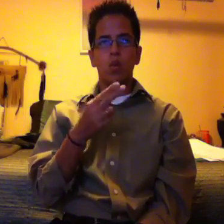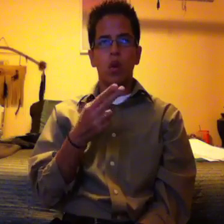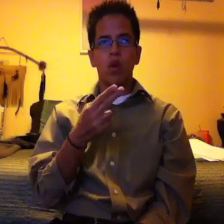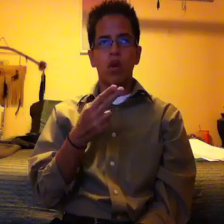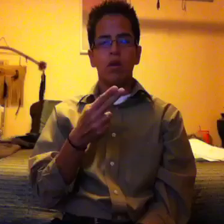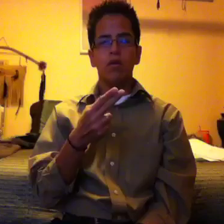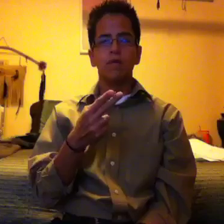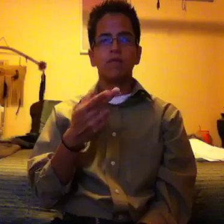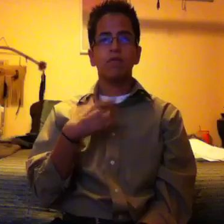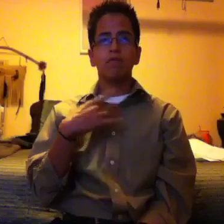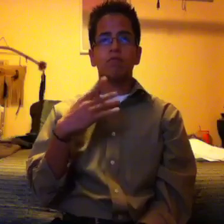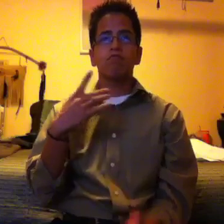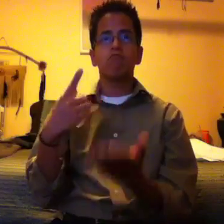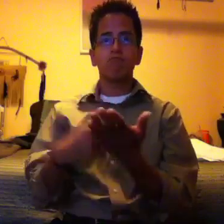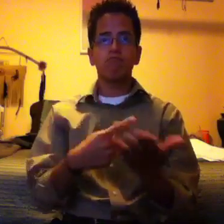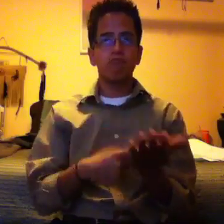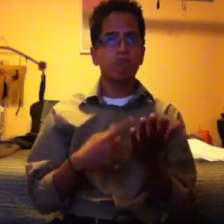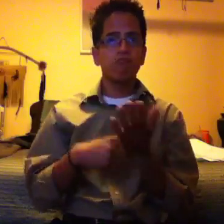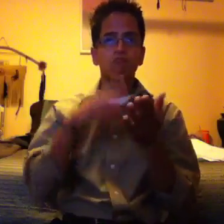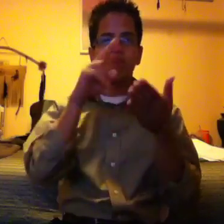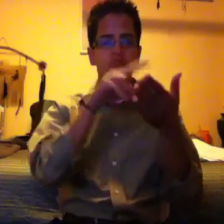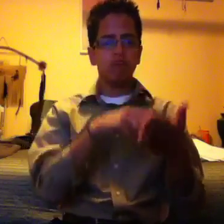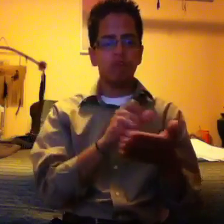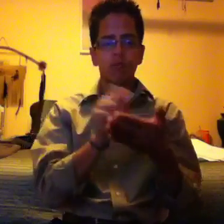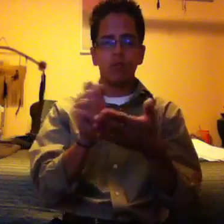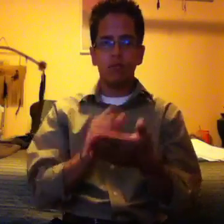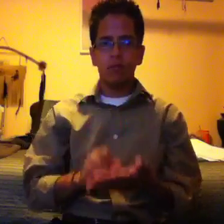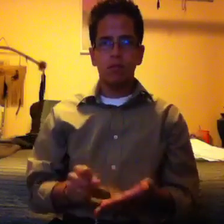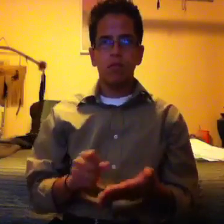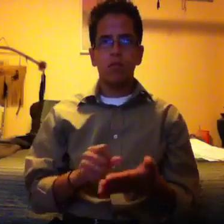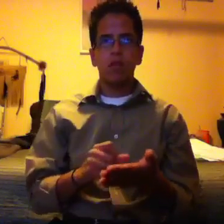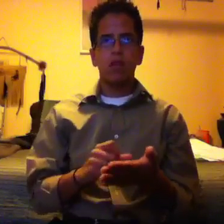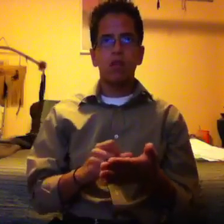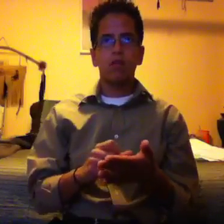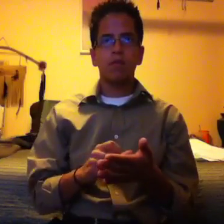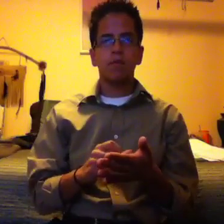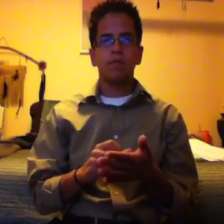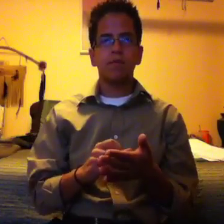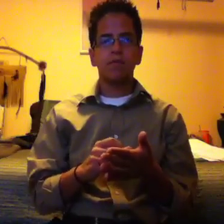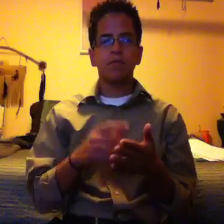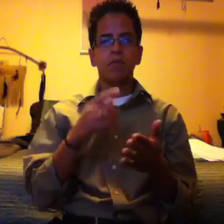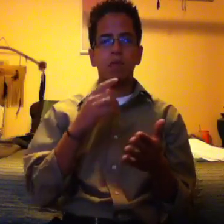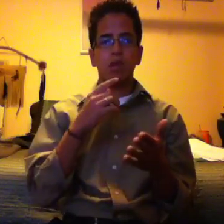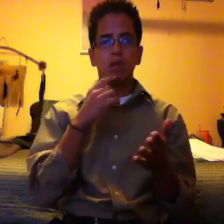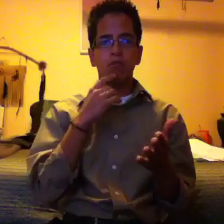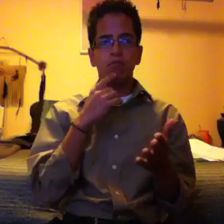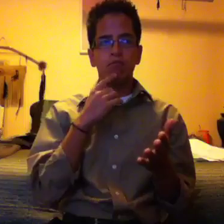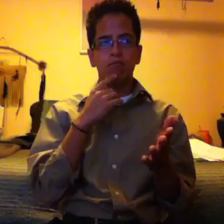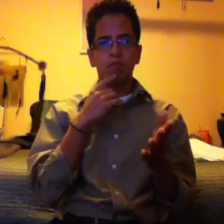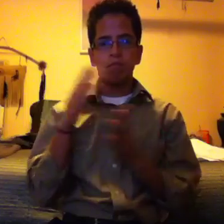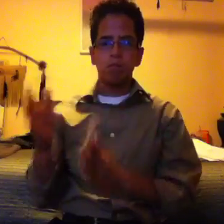English classes, and it also has application for people who are teaching content area courses, such as